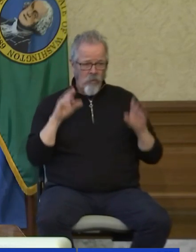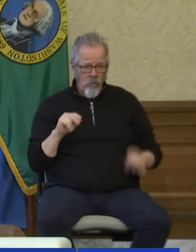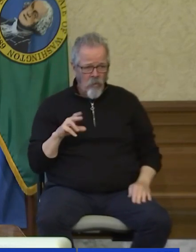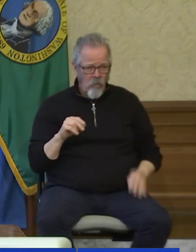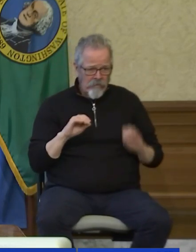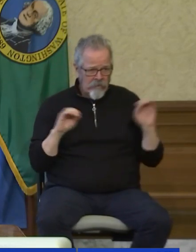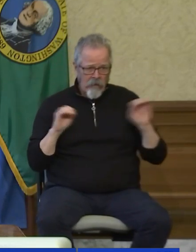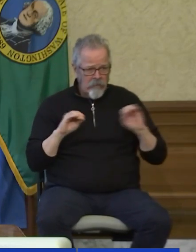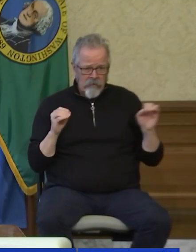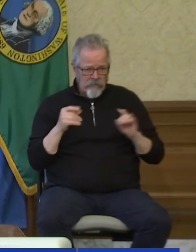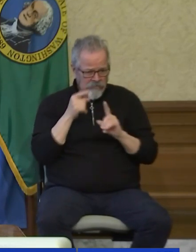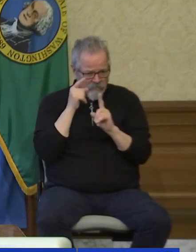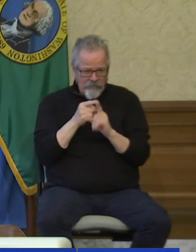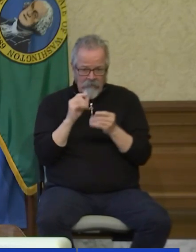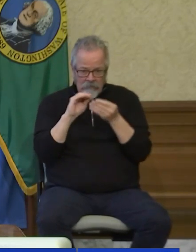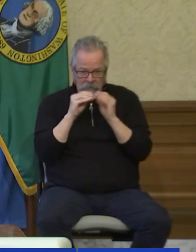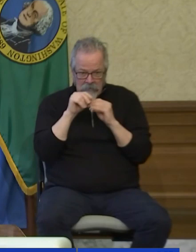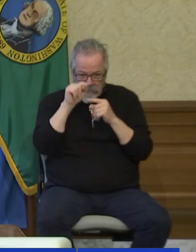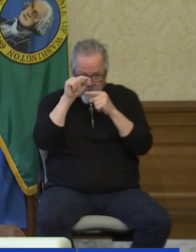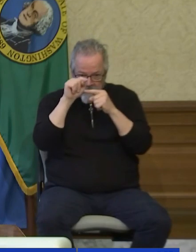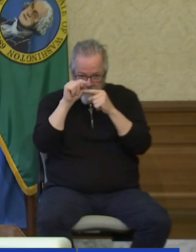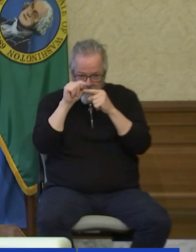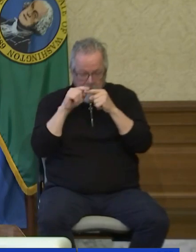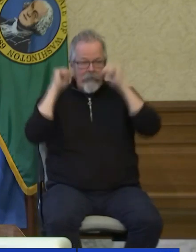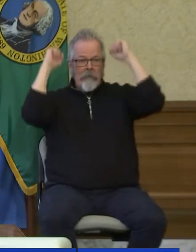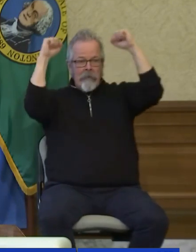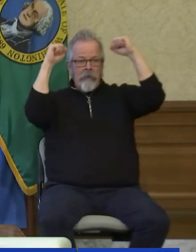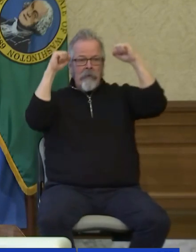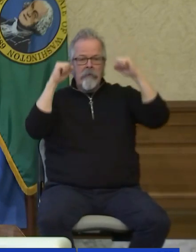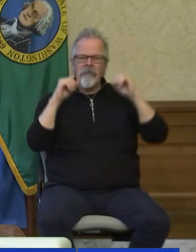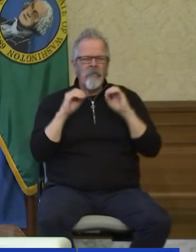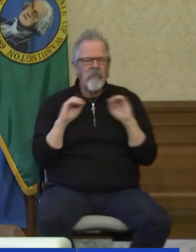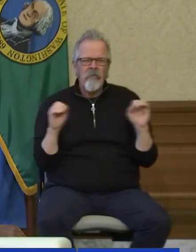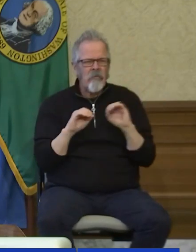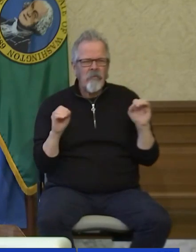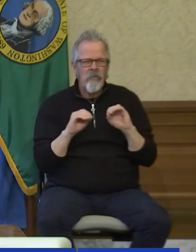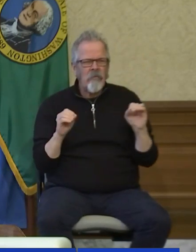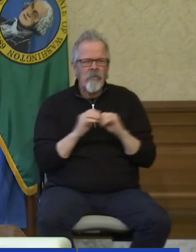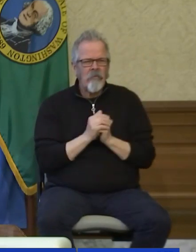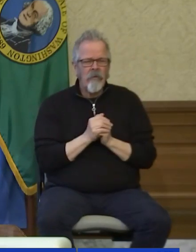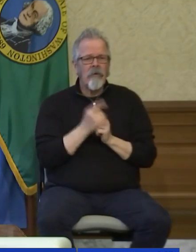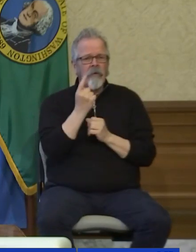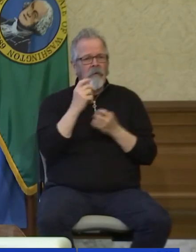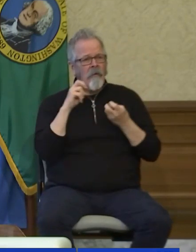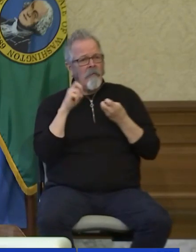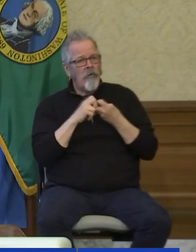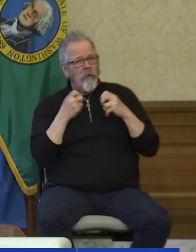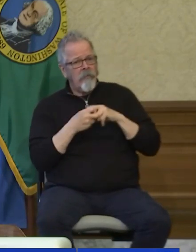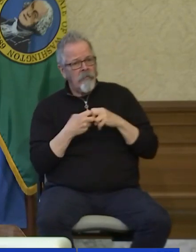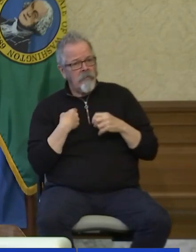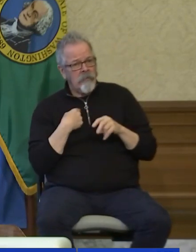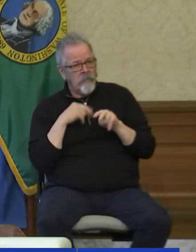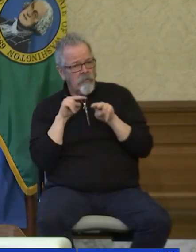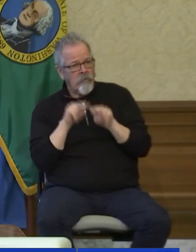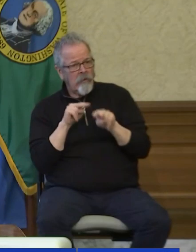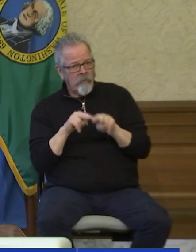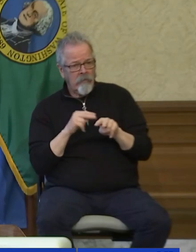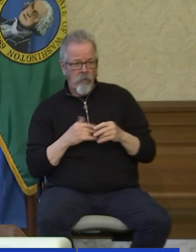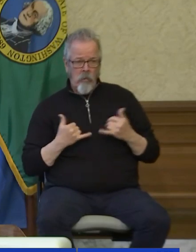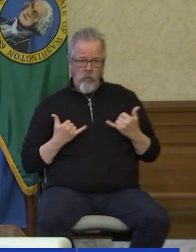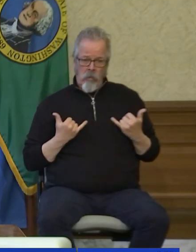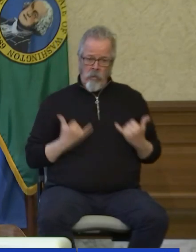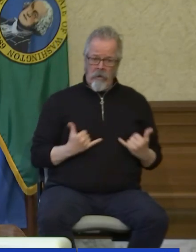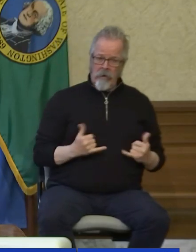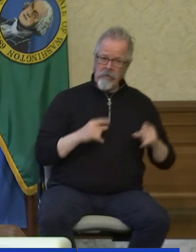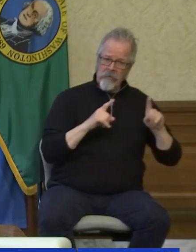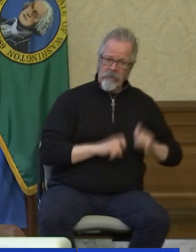we have. We have analytical capability. We have enough analysis machines to do about 20,000 tests a